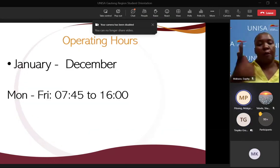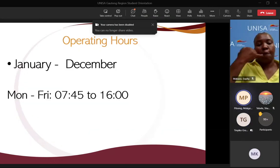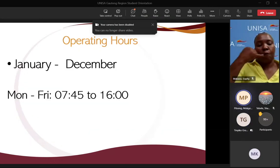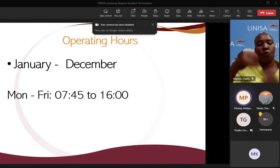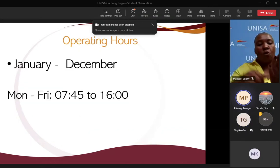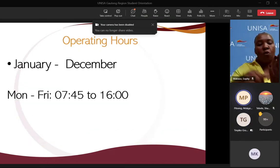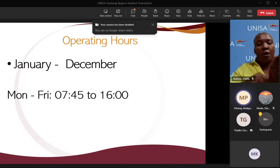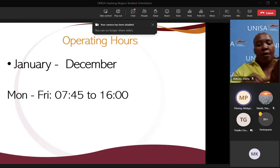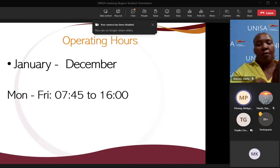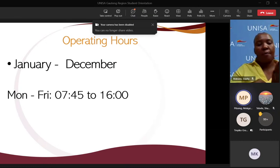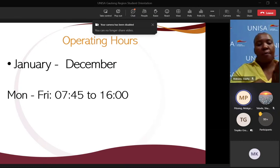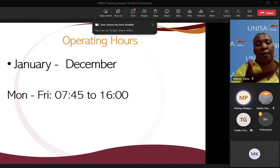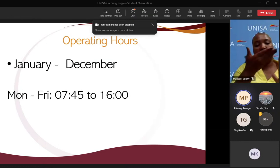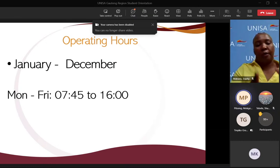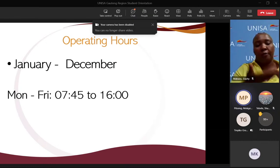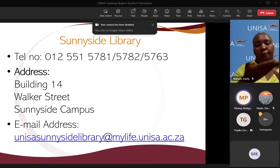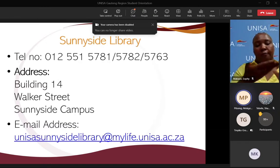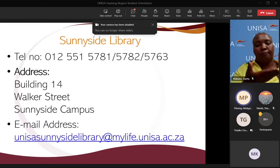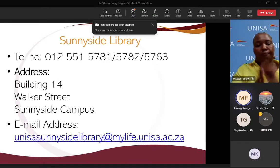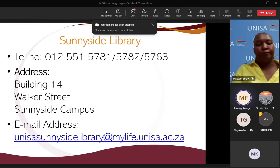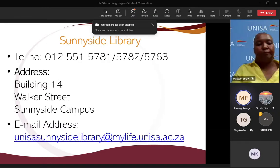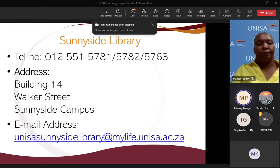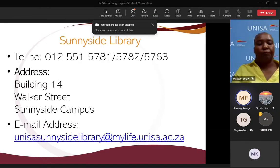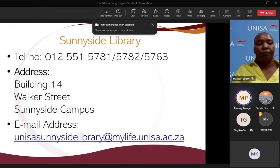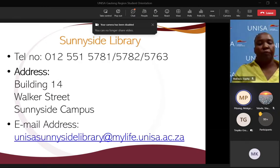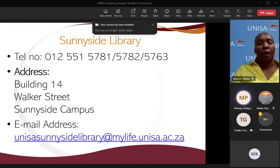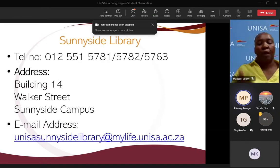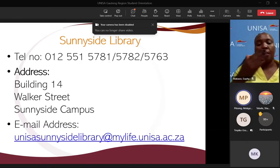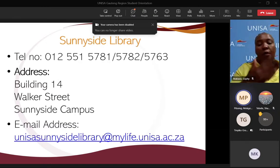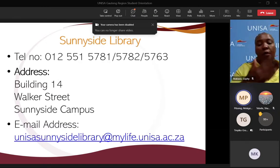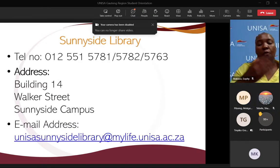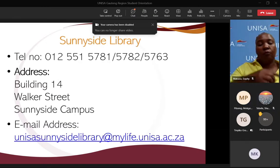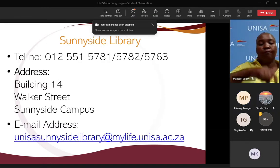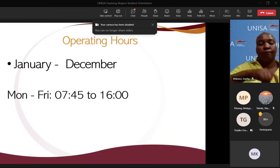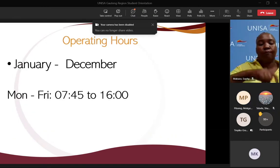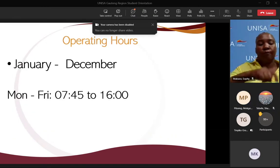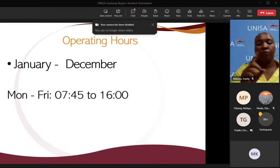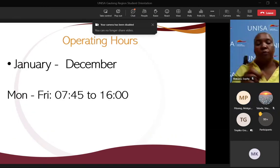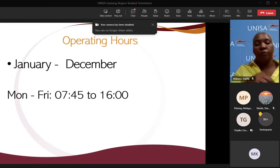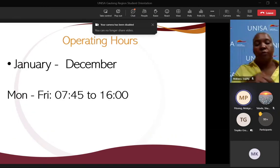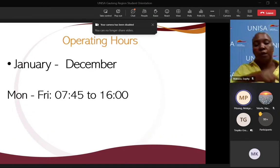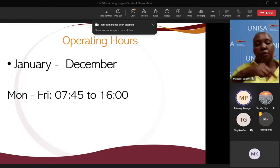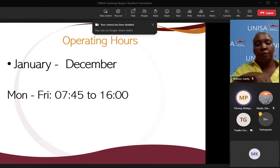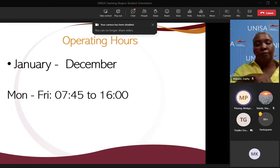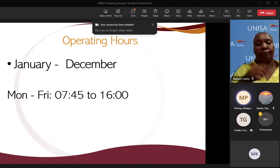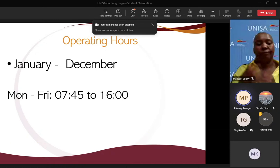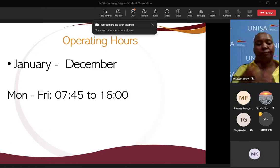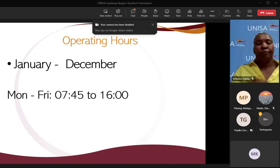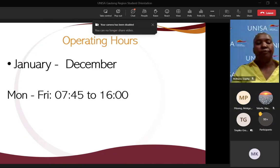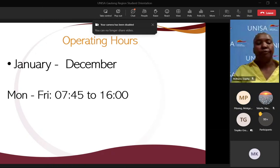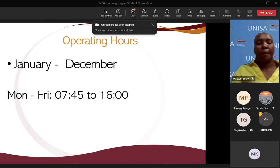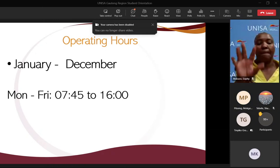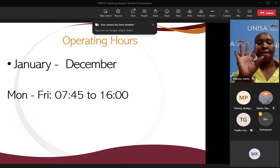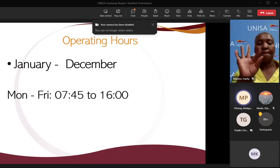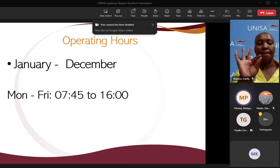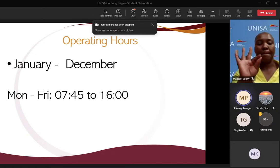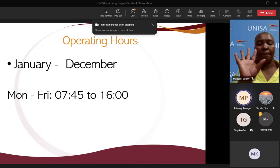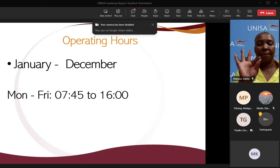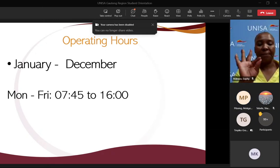email address are indicated our operating hours are as follows mandate